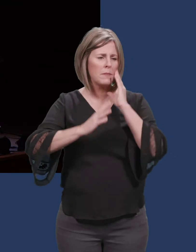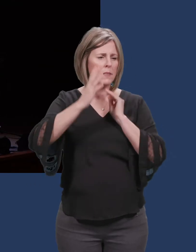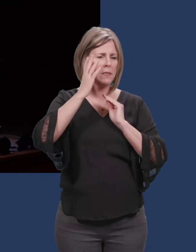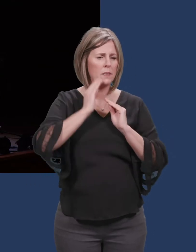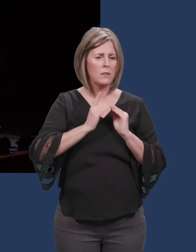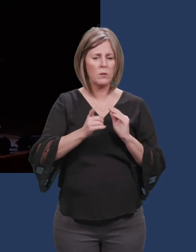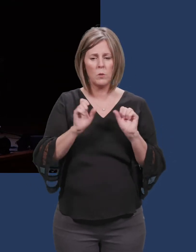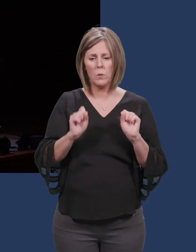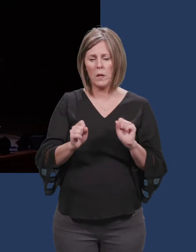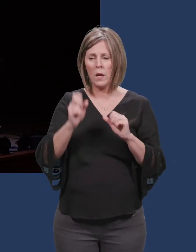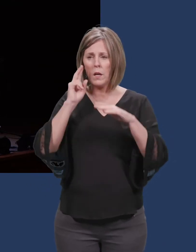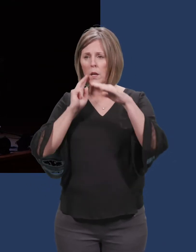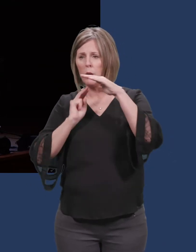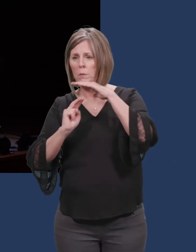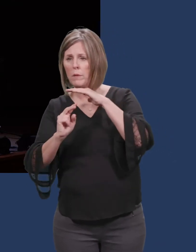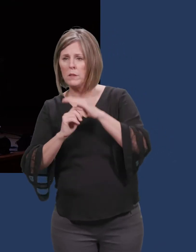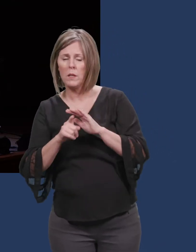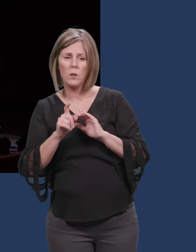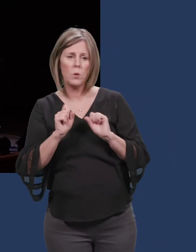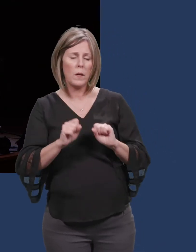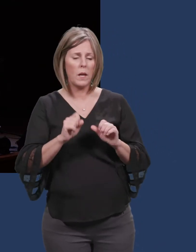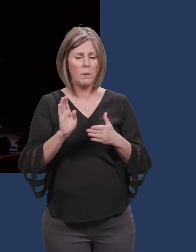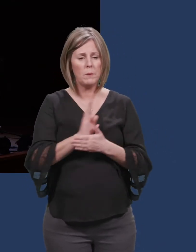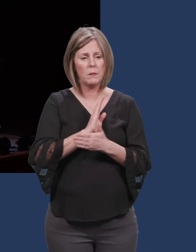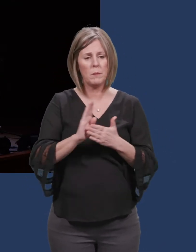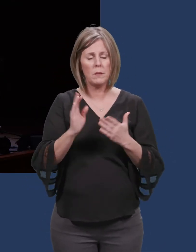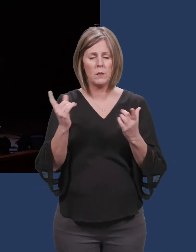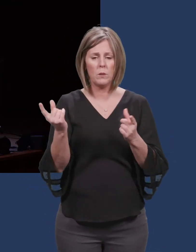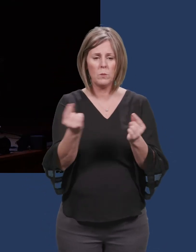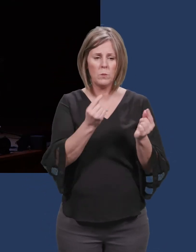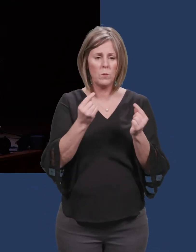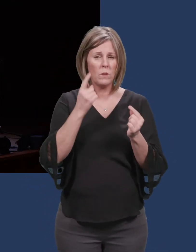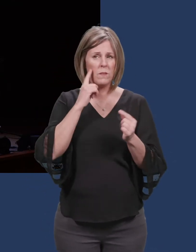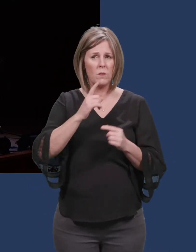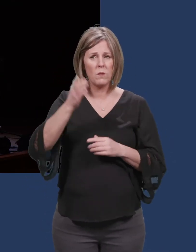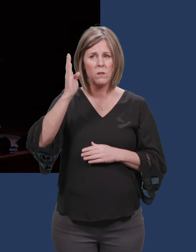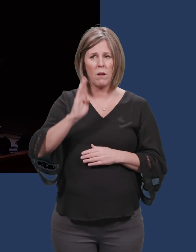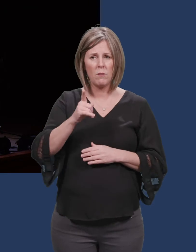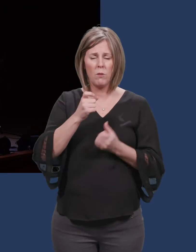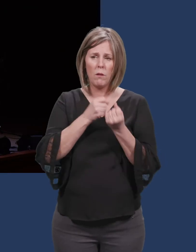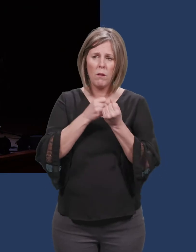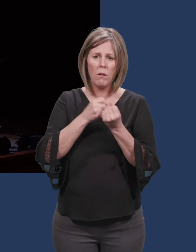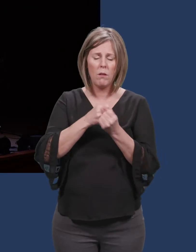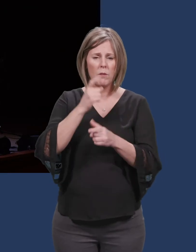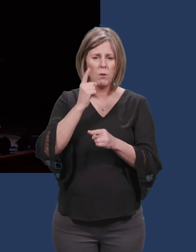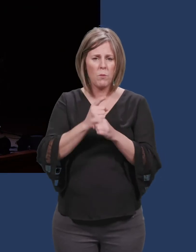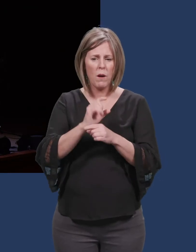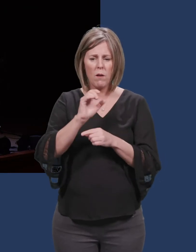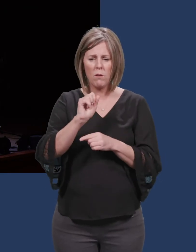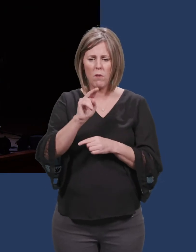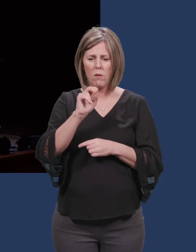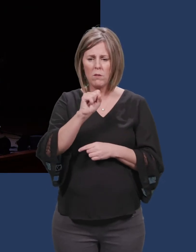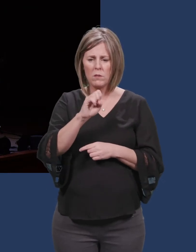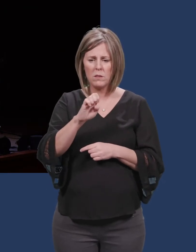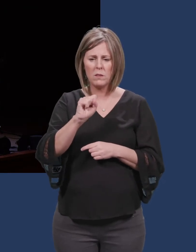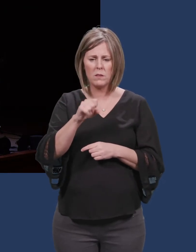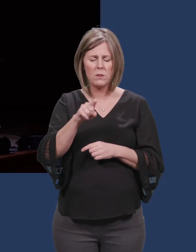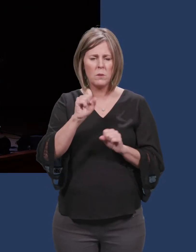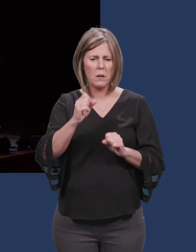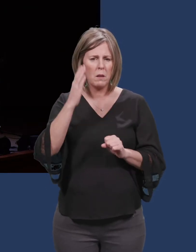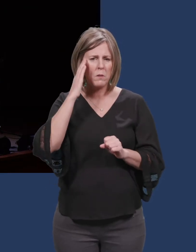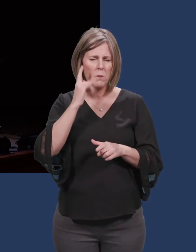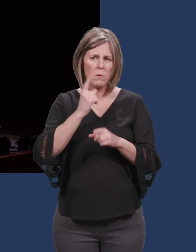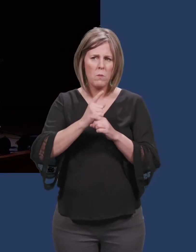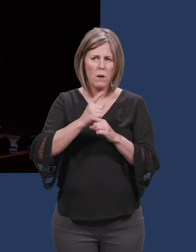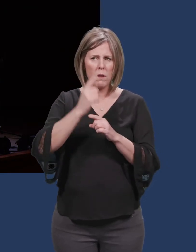spiritual gifts. You can be busy doing things for God. You can be for all the right causes. You can know lots of theology and pass the